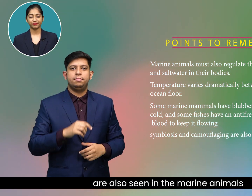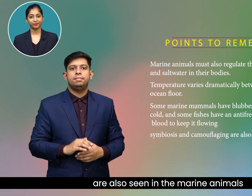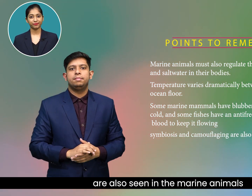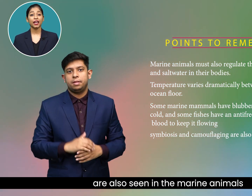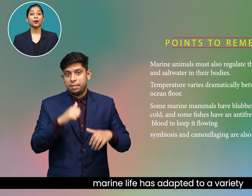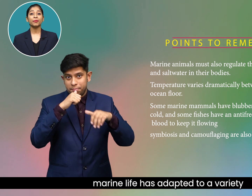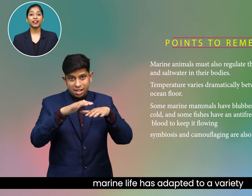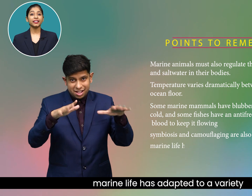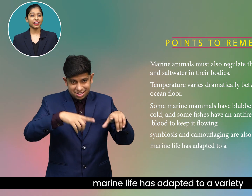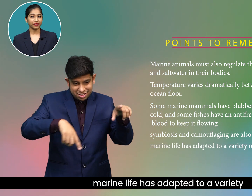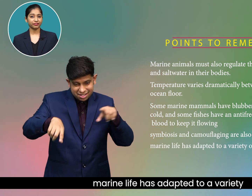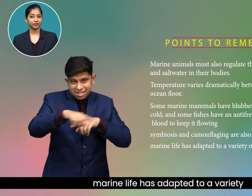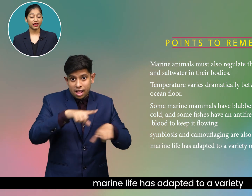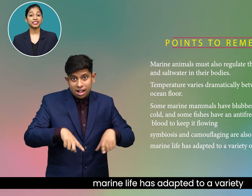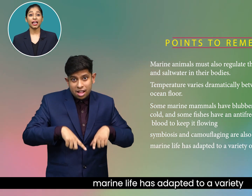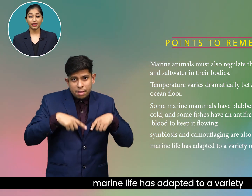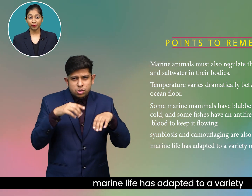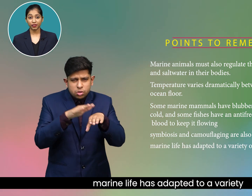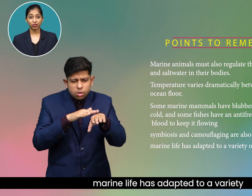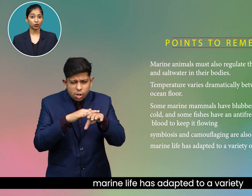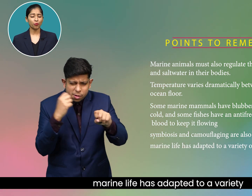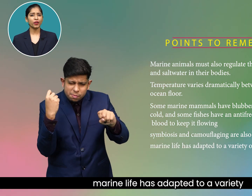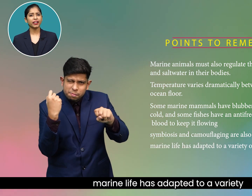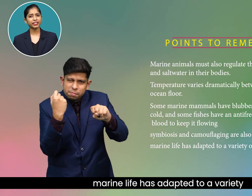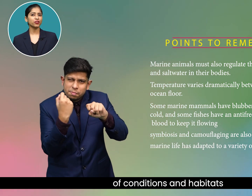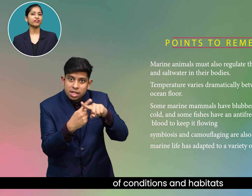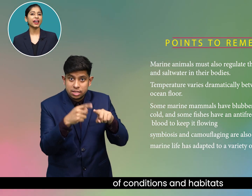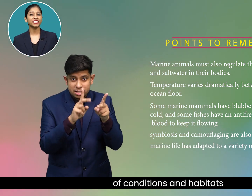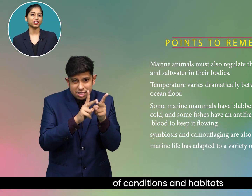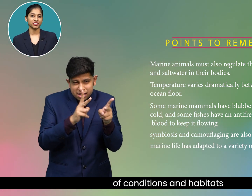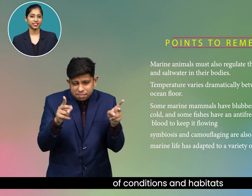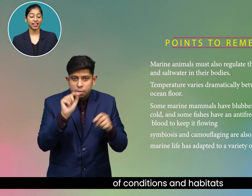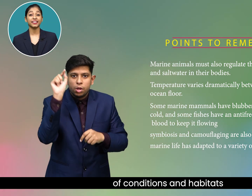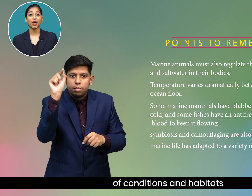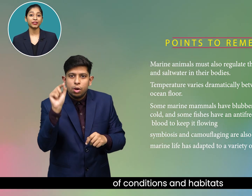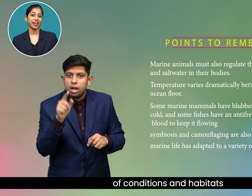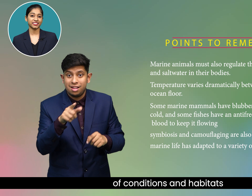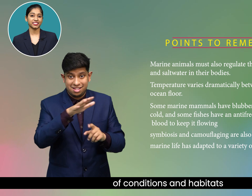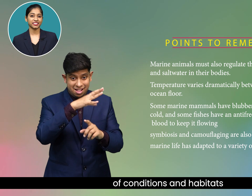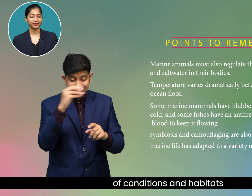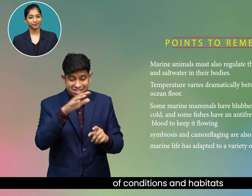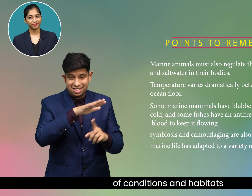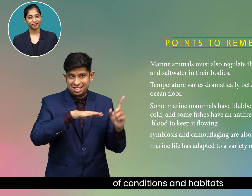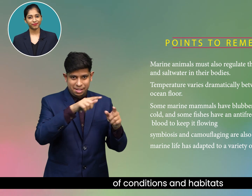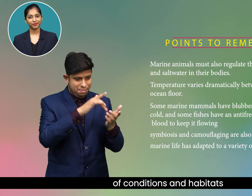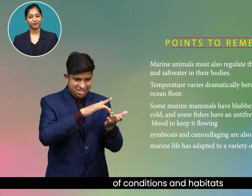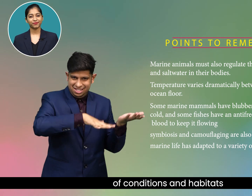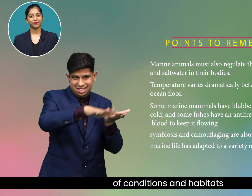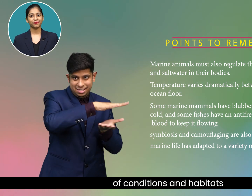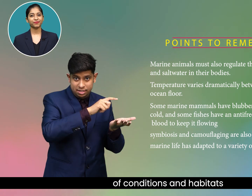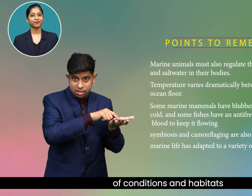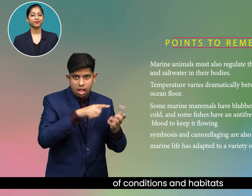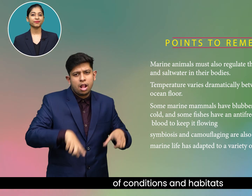animals. Marine life has adapted to a variety of conditions and habitats.